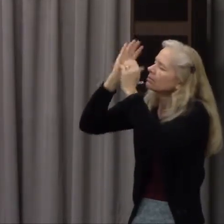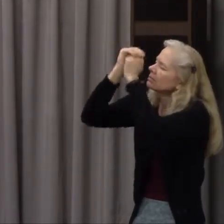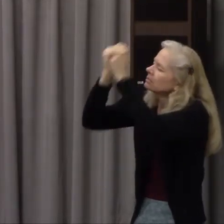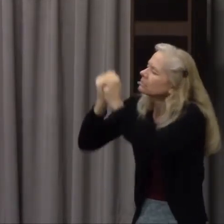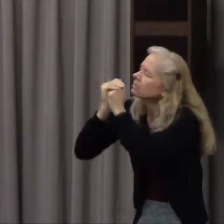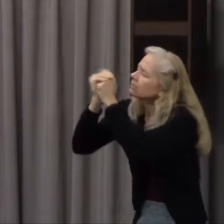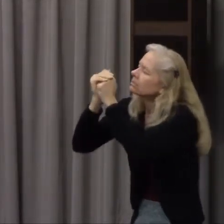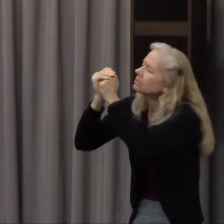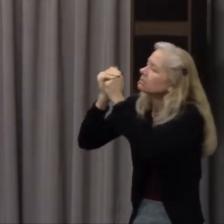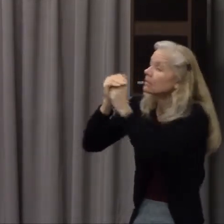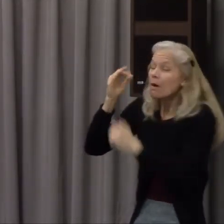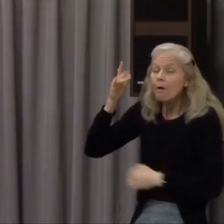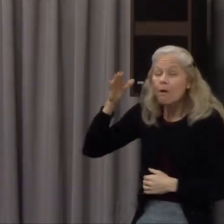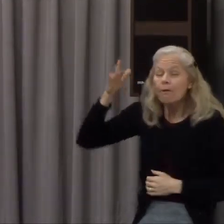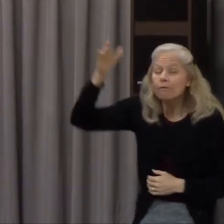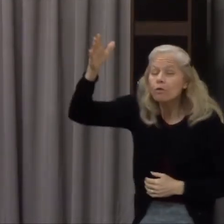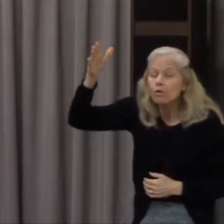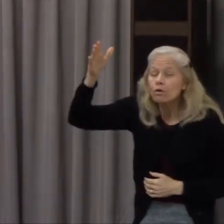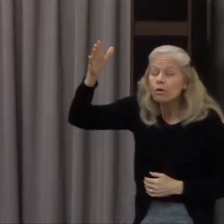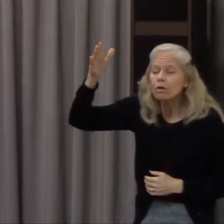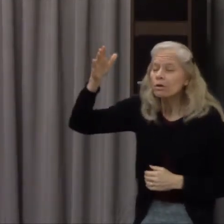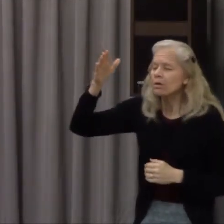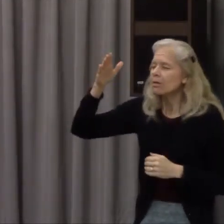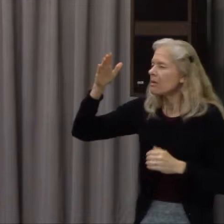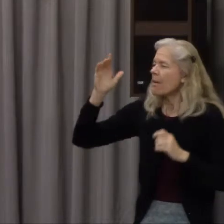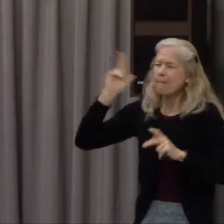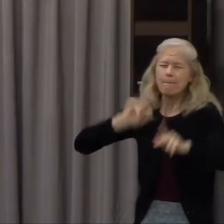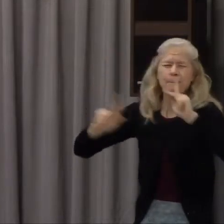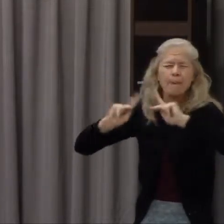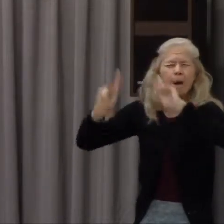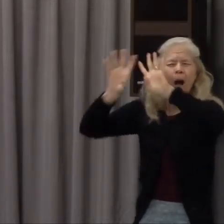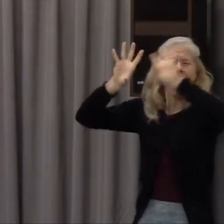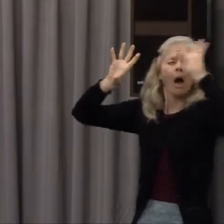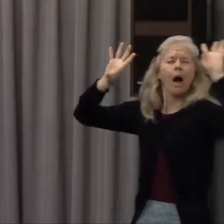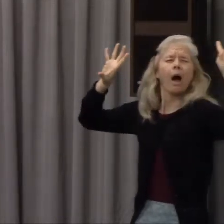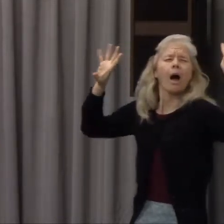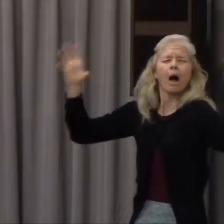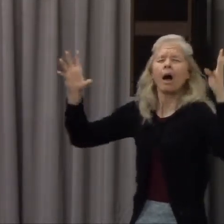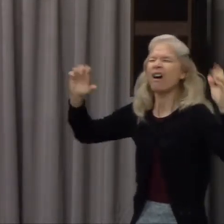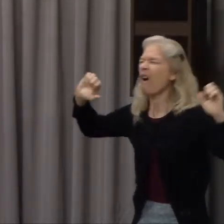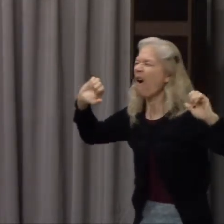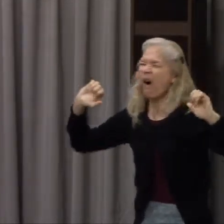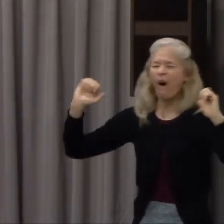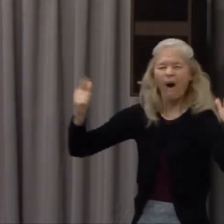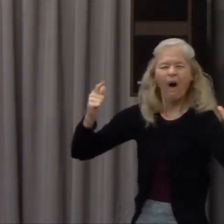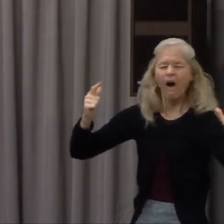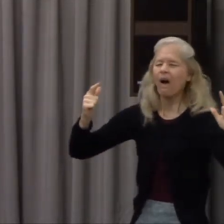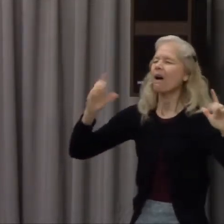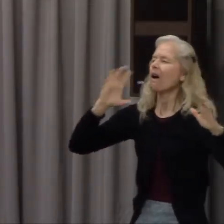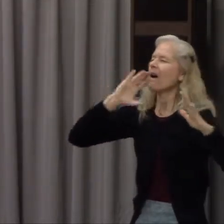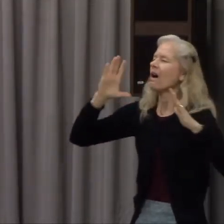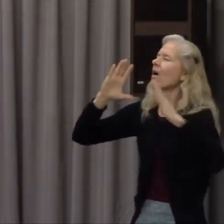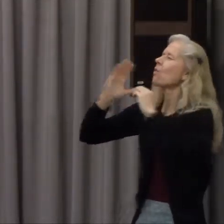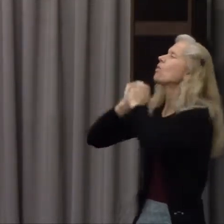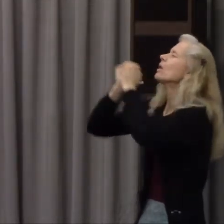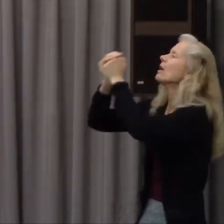world in the last days. Father, I thank you for Jesus Christ, your Son, God in the flesh, who died for